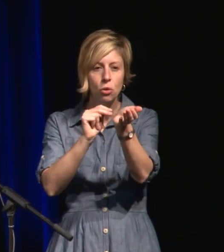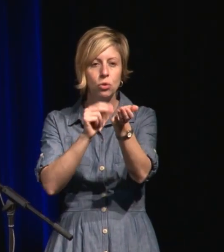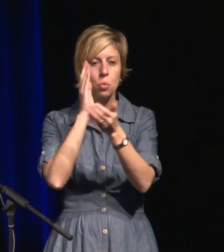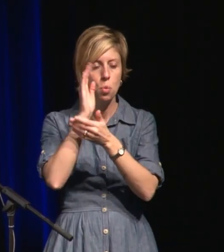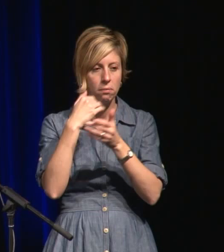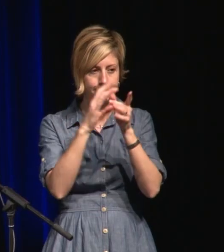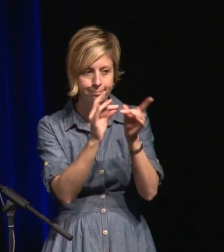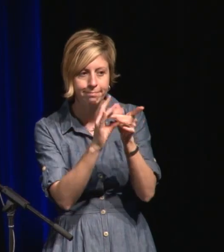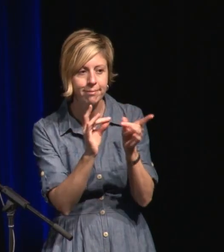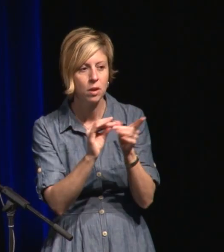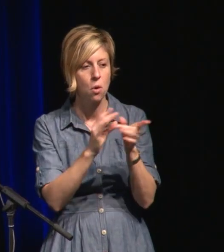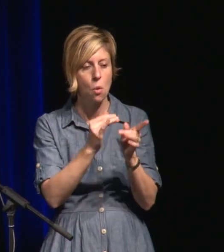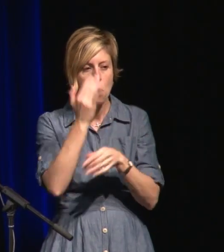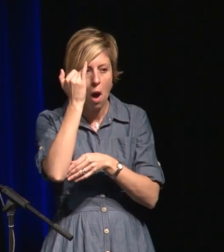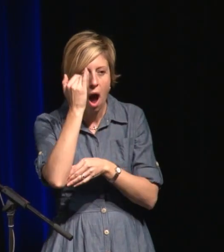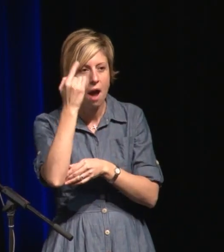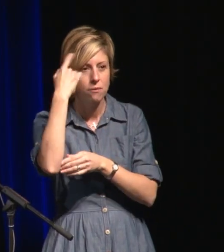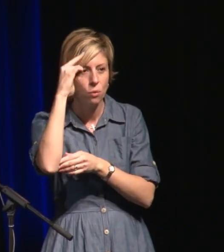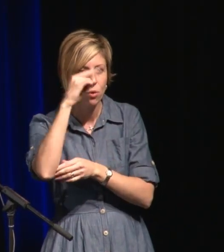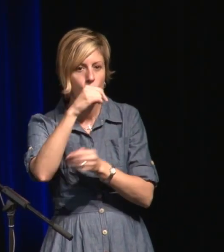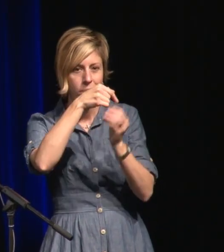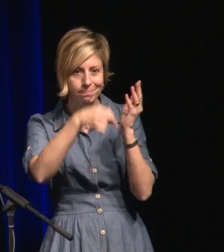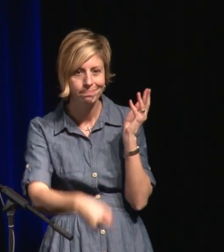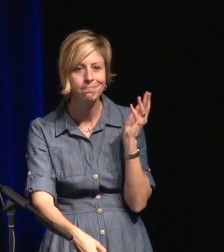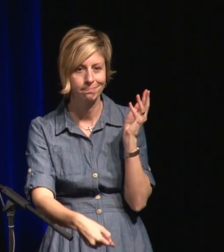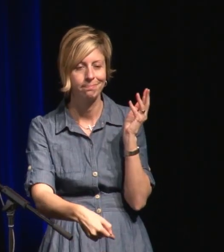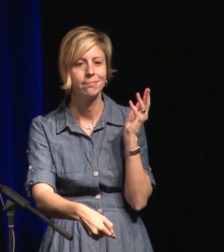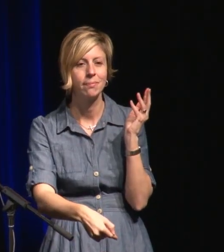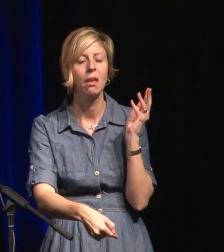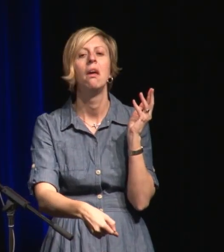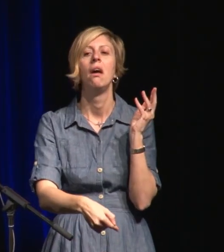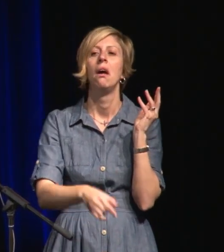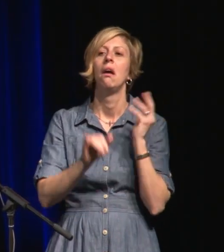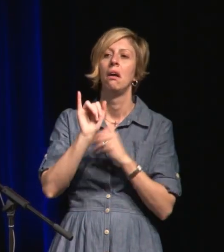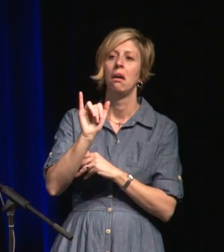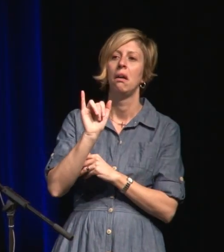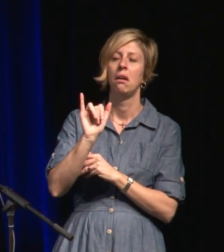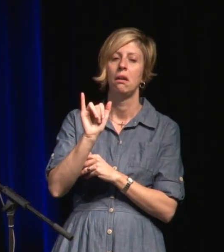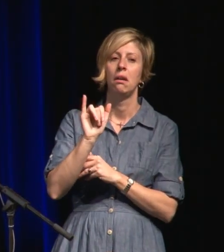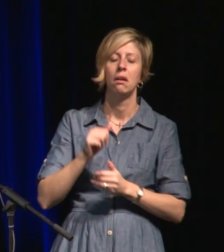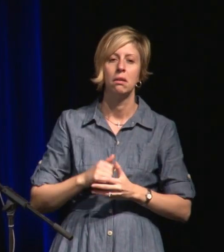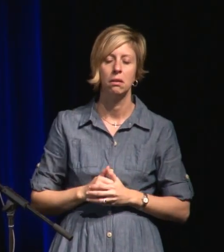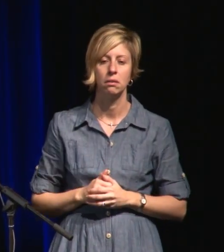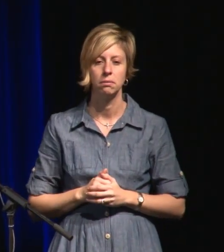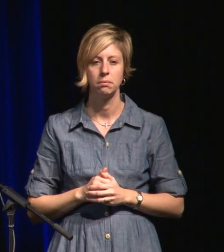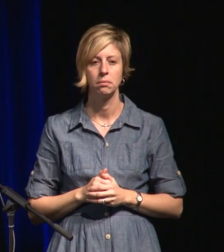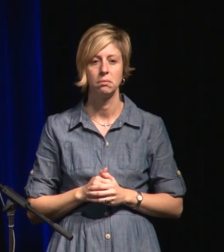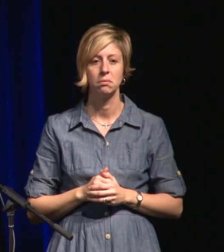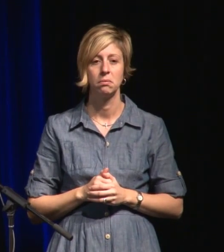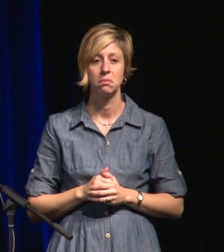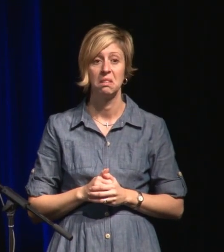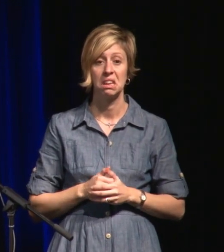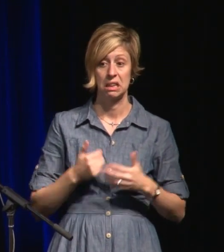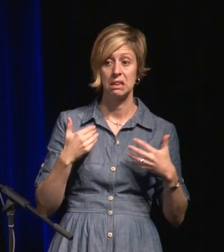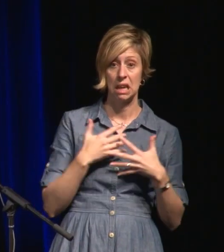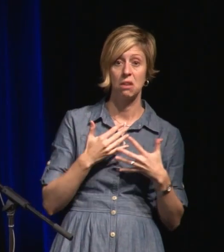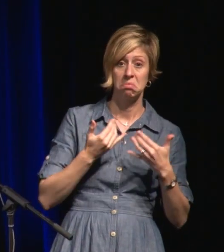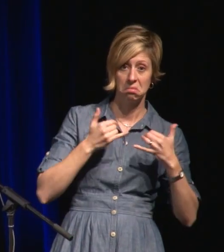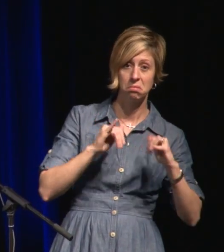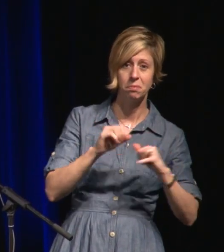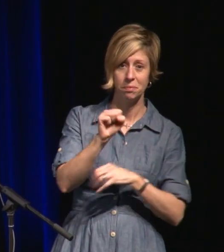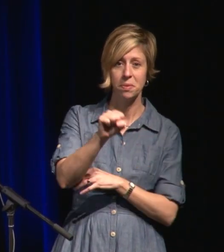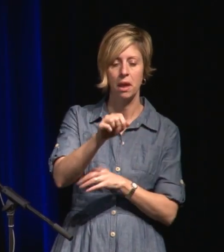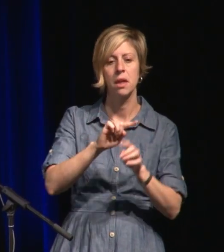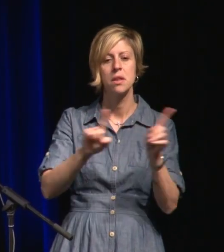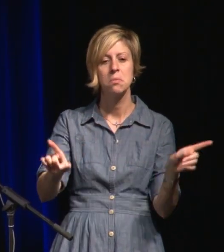next and why it was necessary. She was still scared, but Gabrielle found courage and